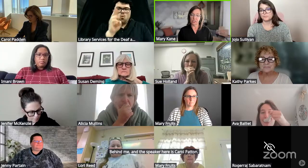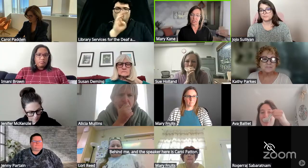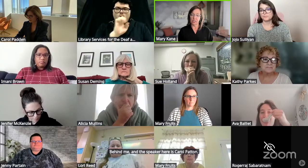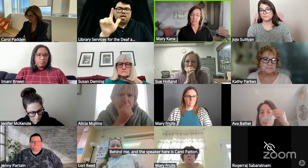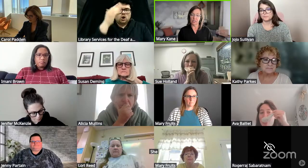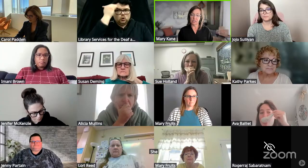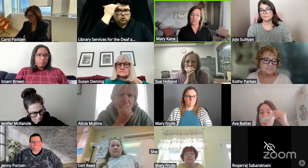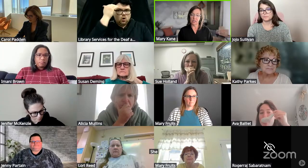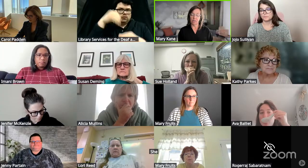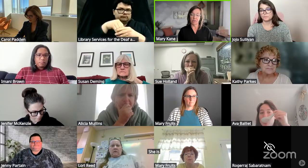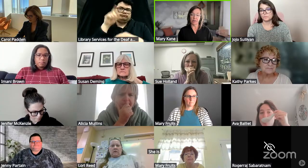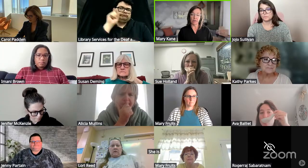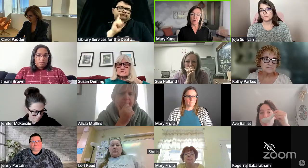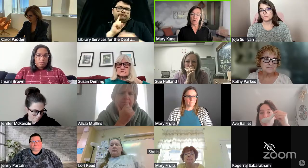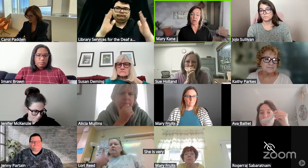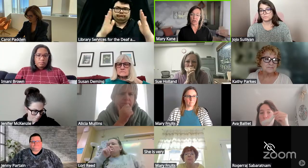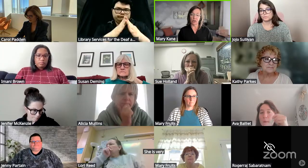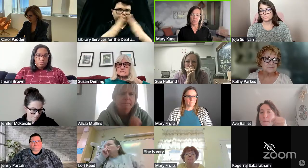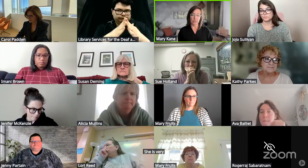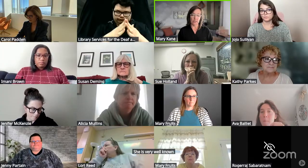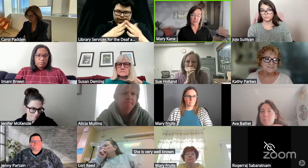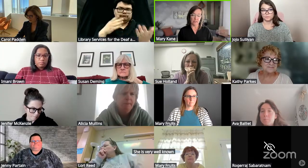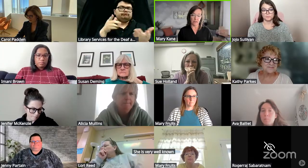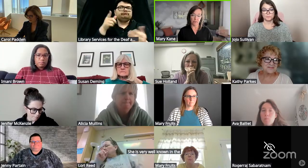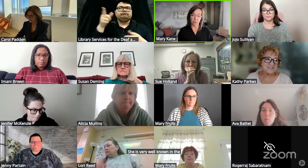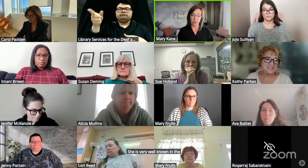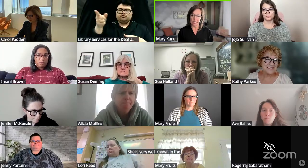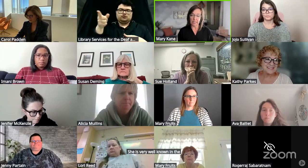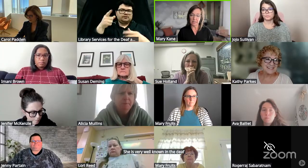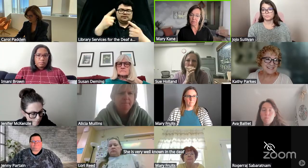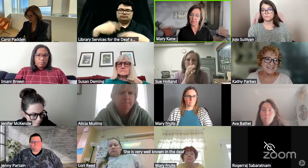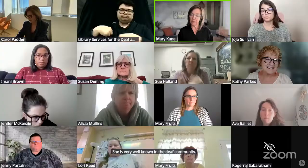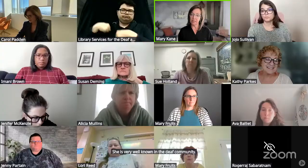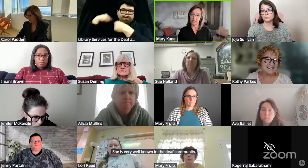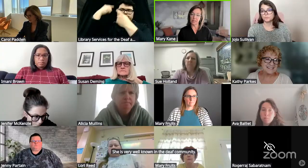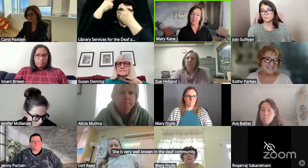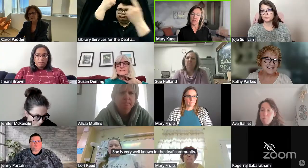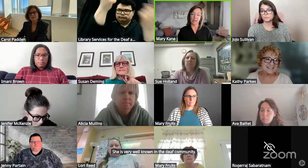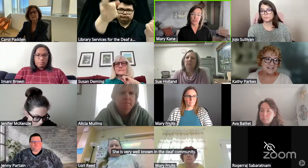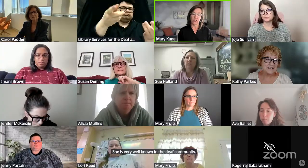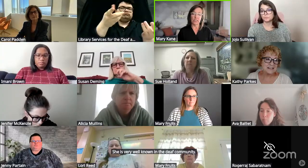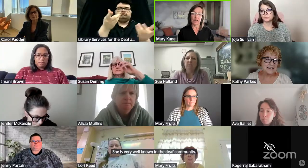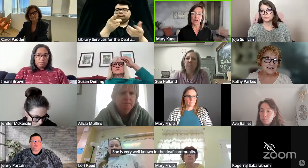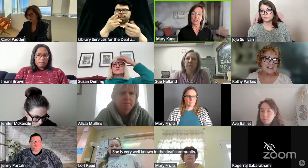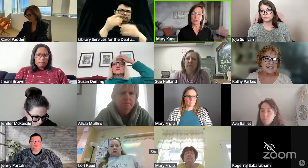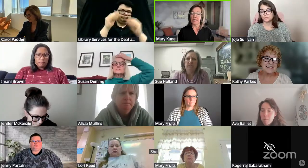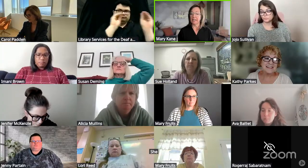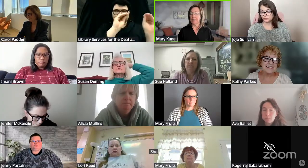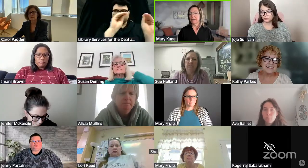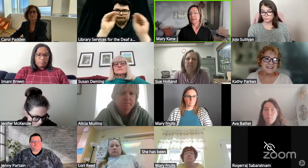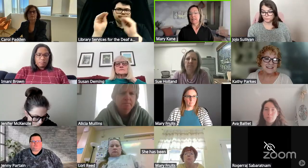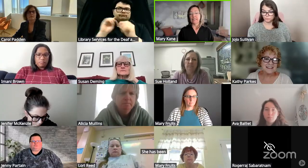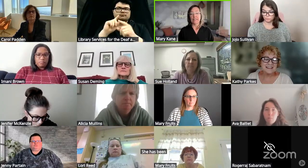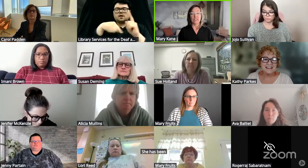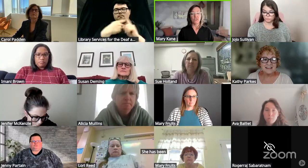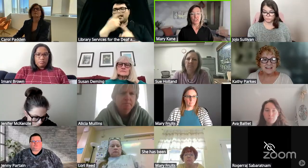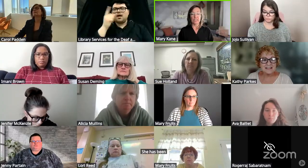She is very well known in the deaf community. She has been